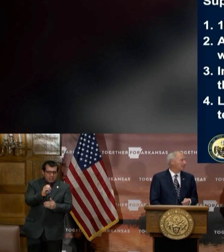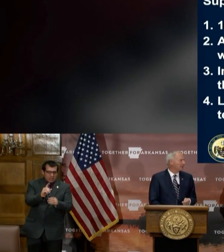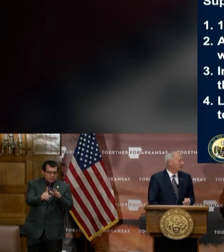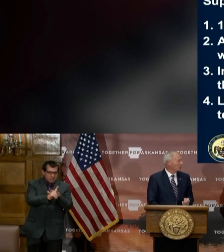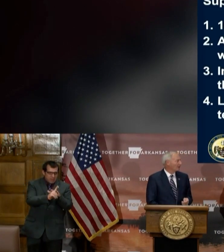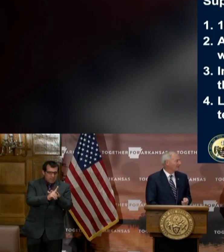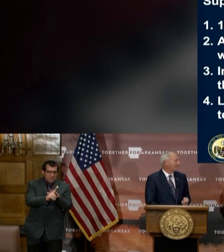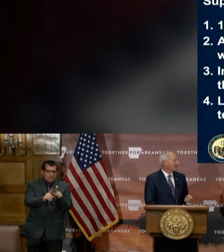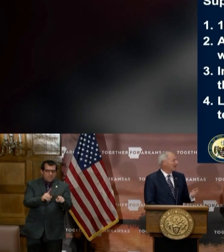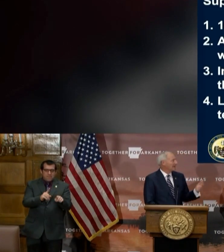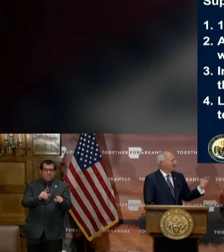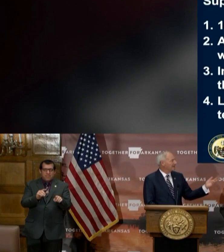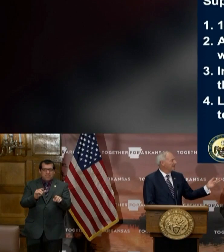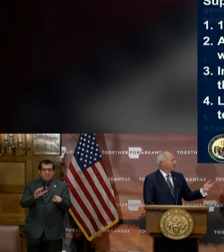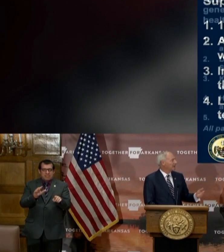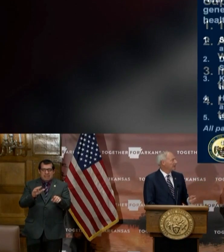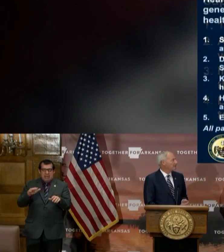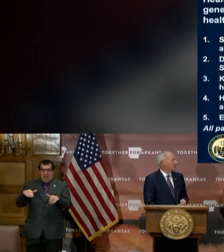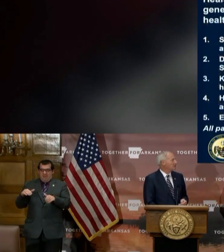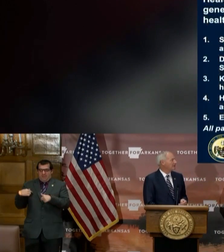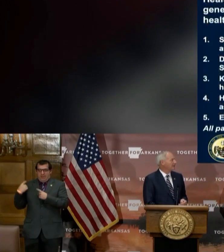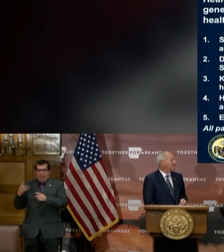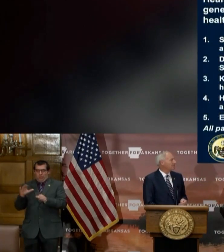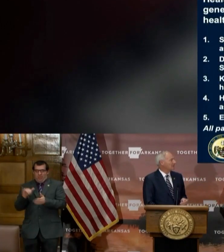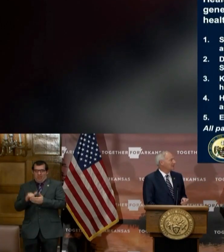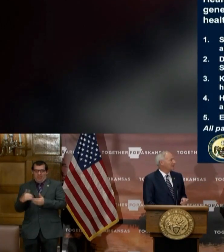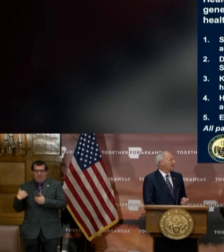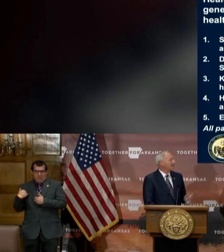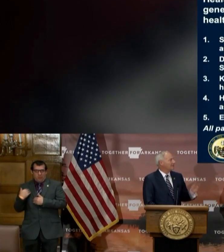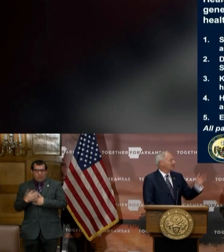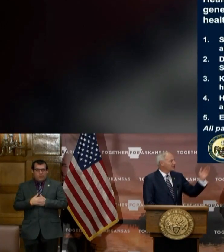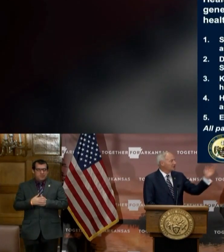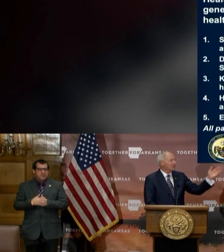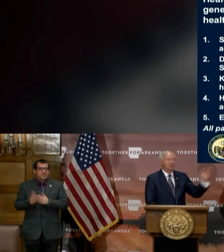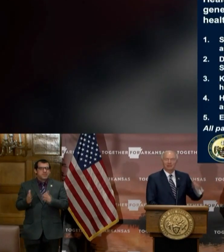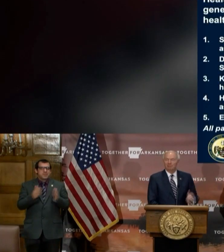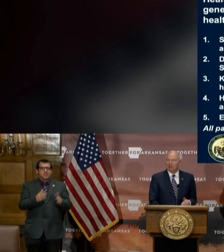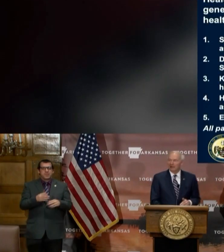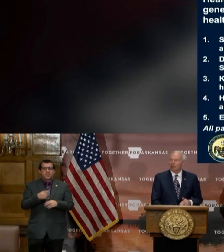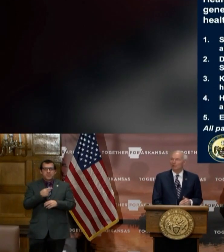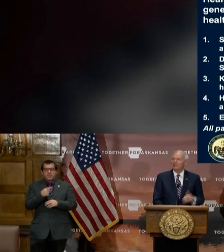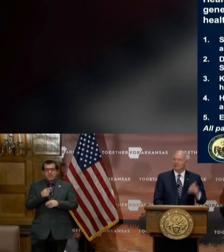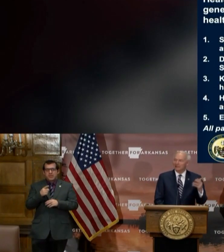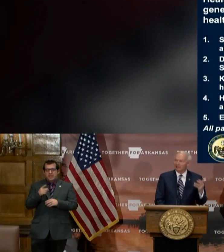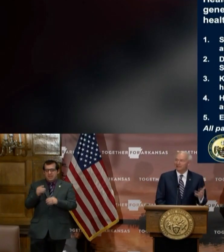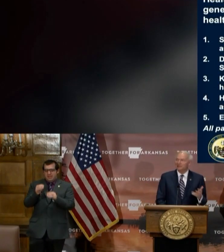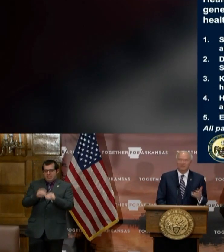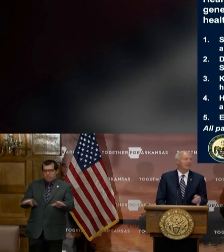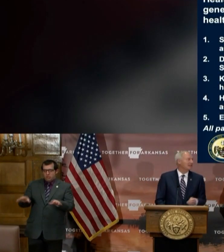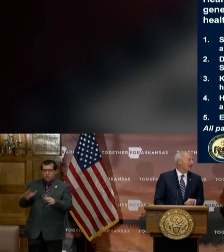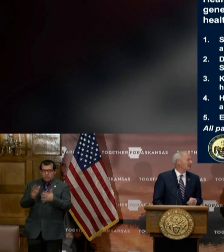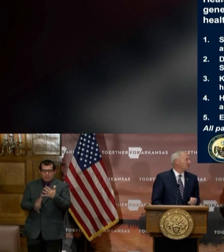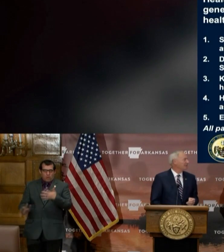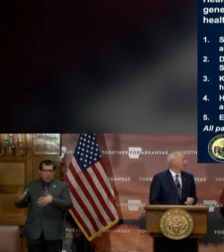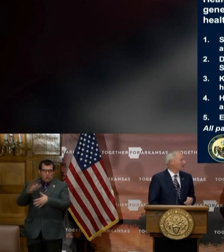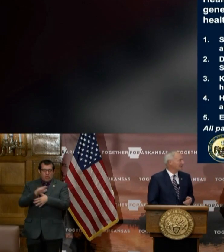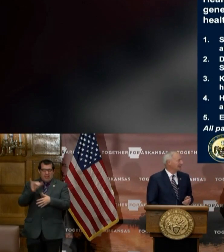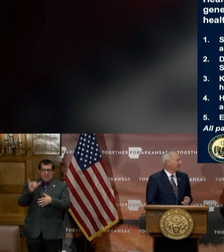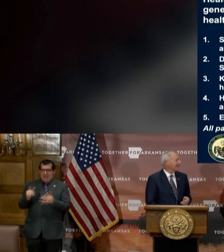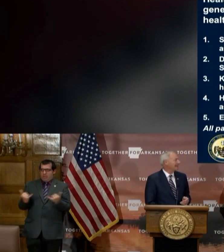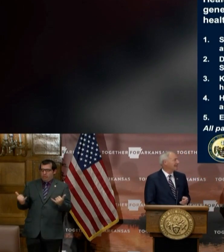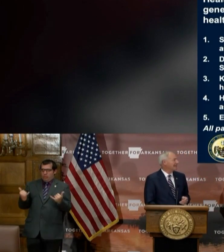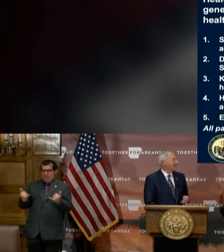we haven't before. And then if we go to the distribution priorities, and this is the announcement